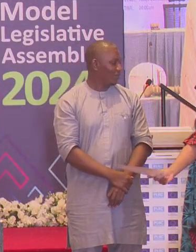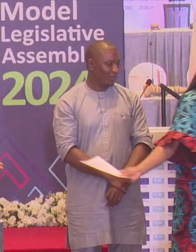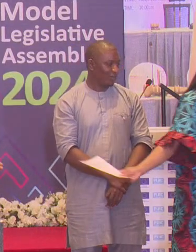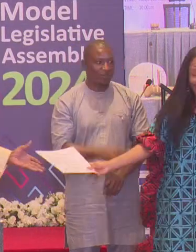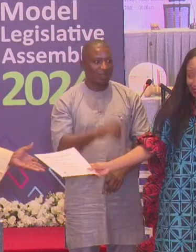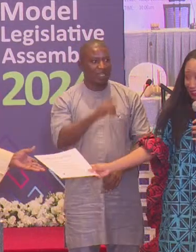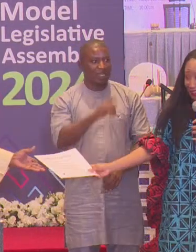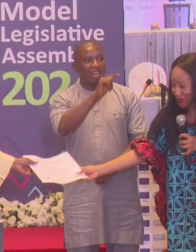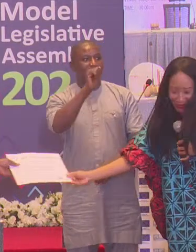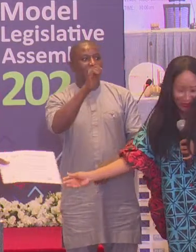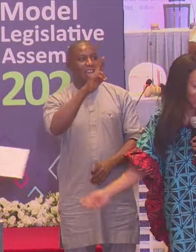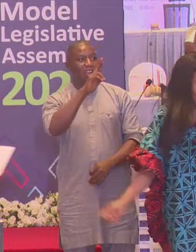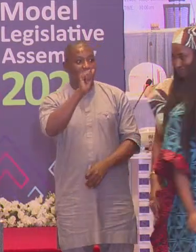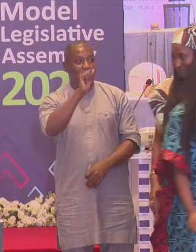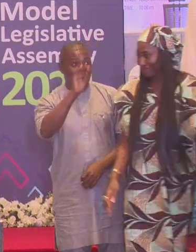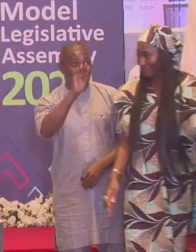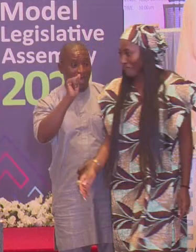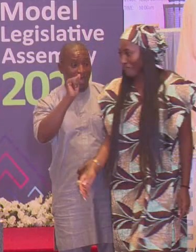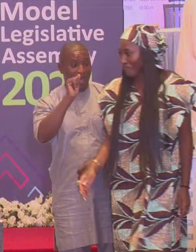Taraba State.